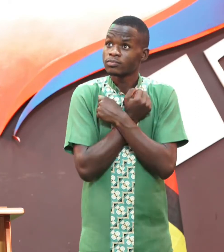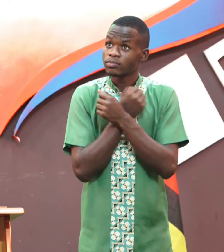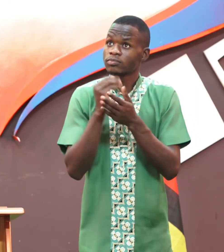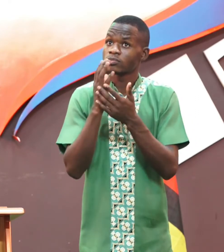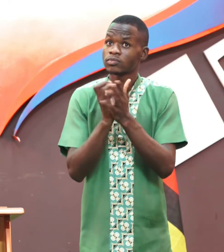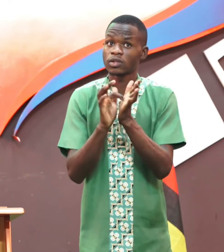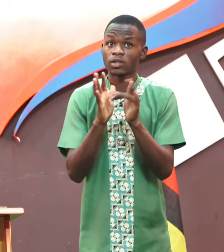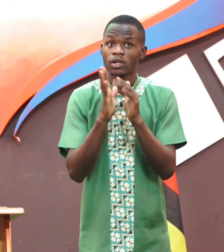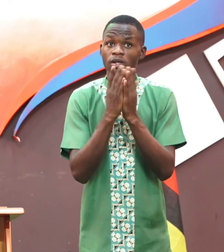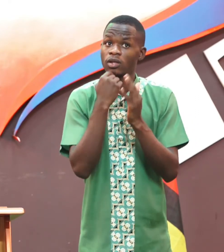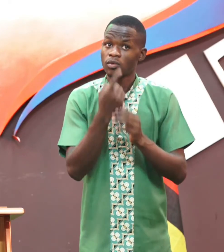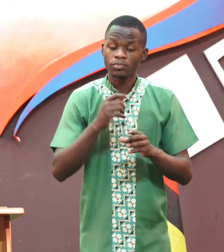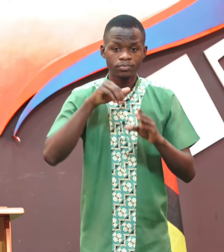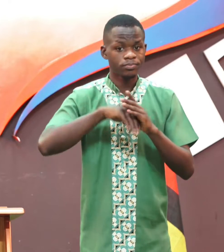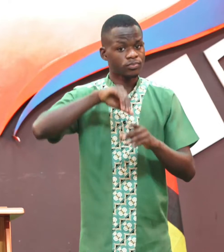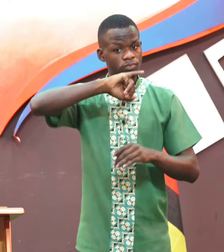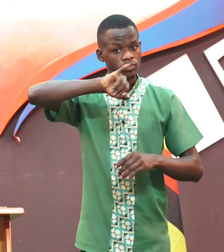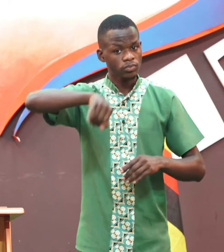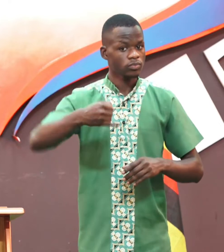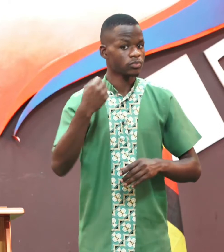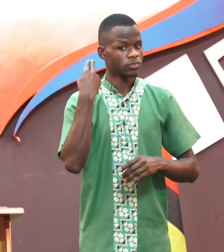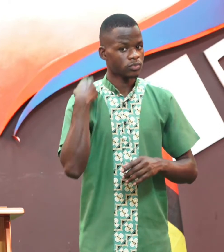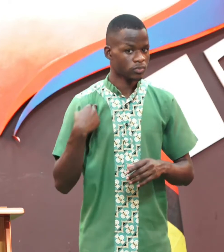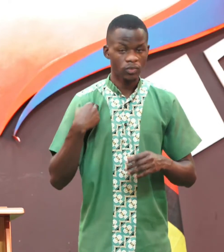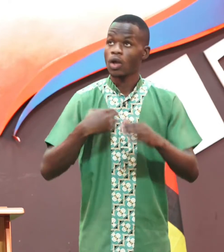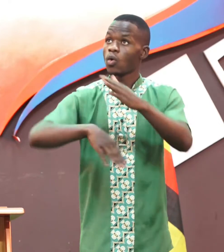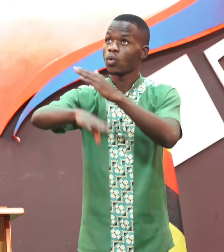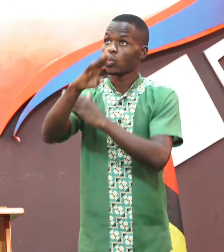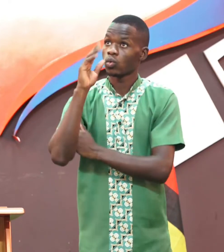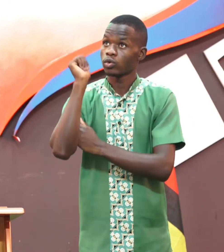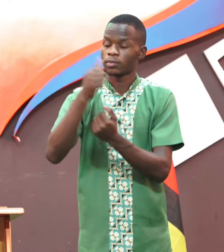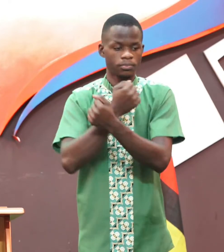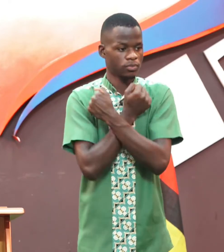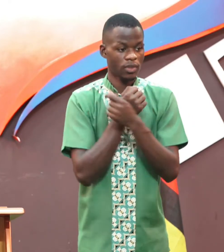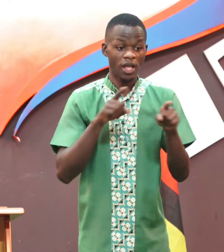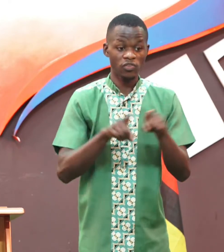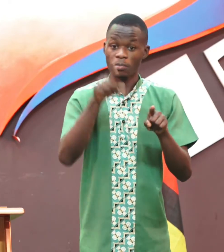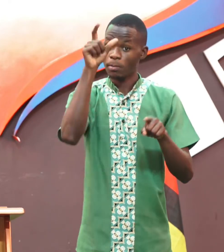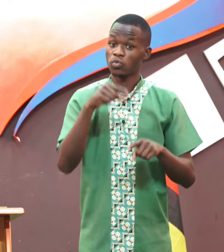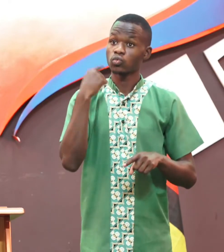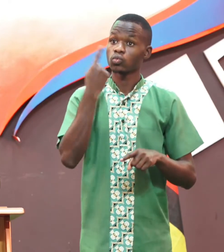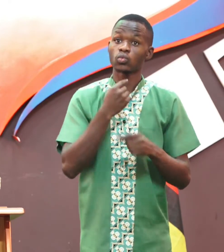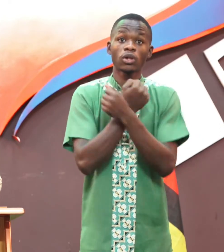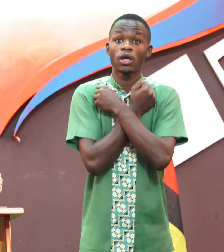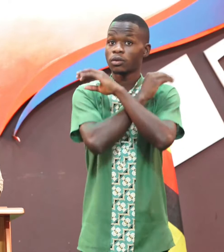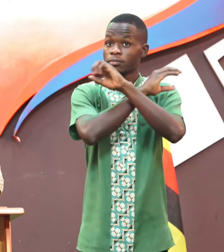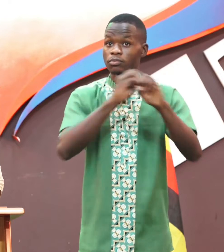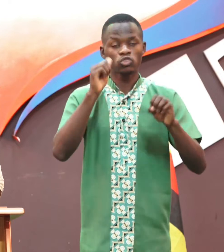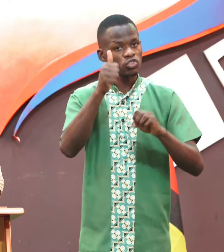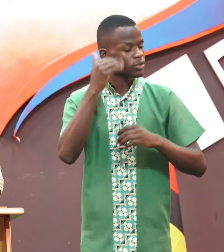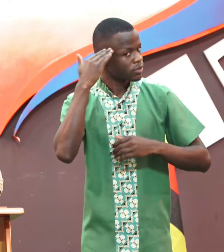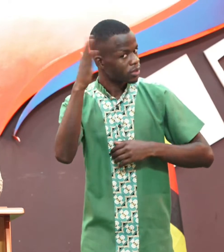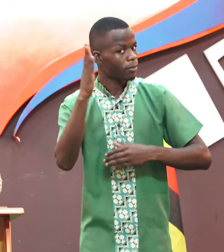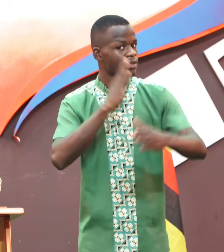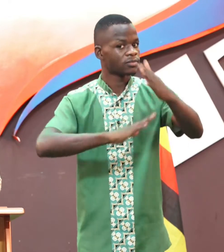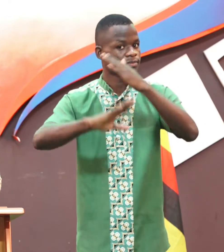mu Yokaana nti Katonda kwagala. N'atamanyi kwagala tamanyi Katonda. The Bible says in John that God is love and he who does